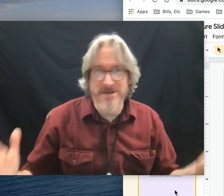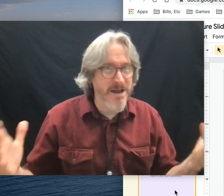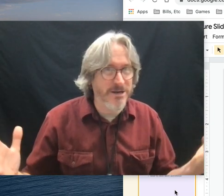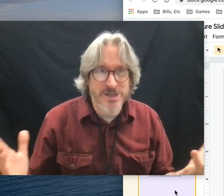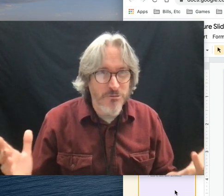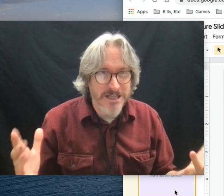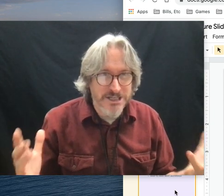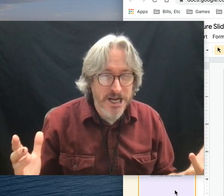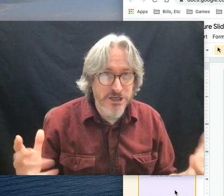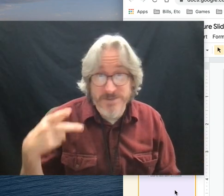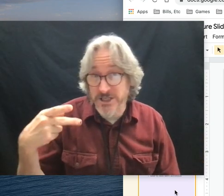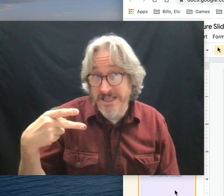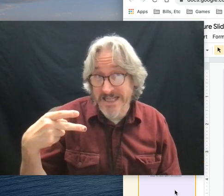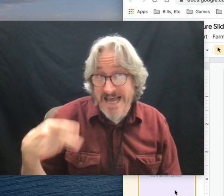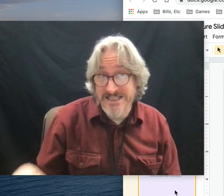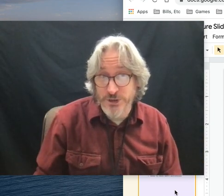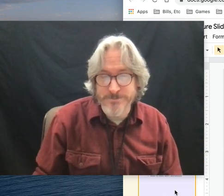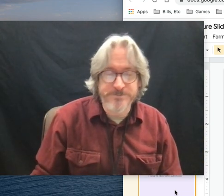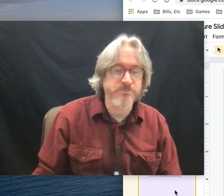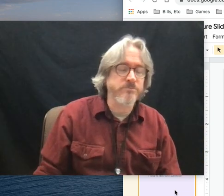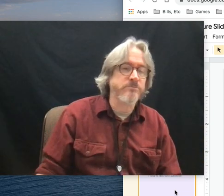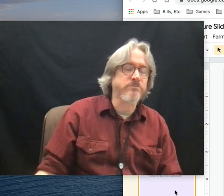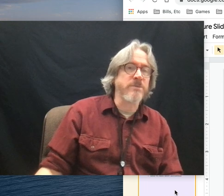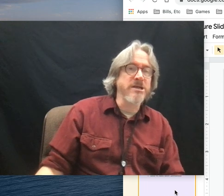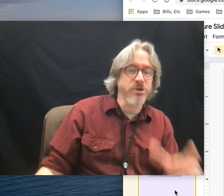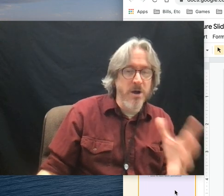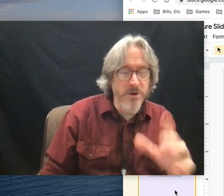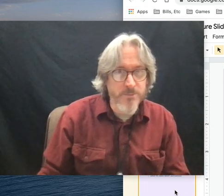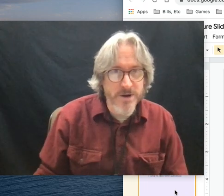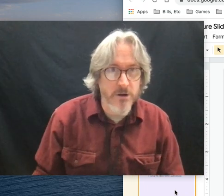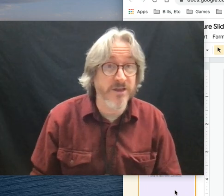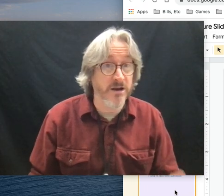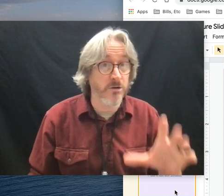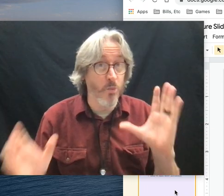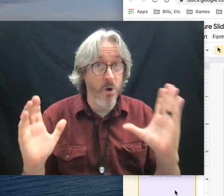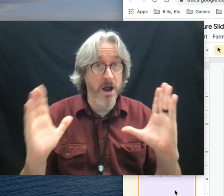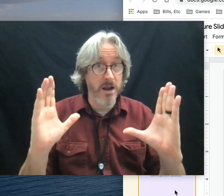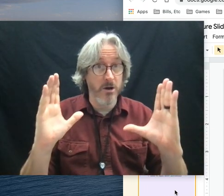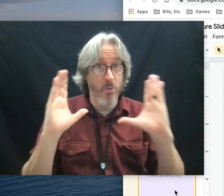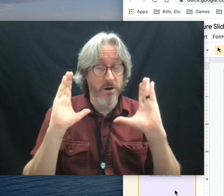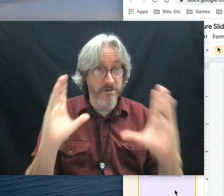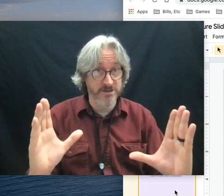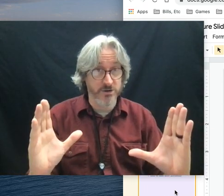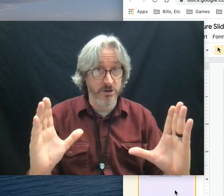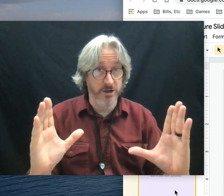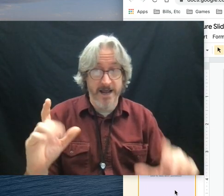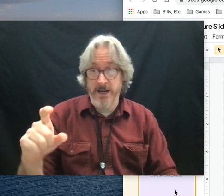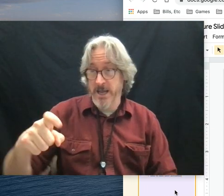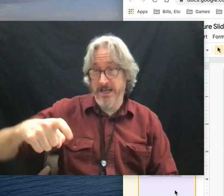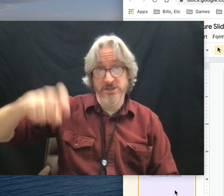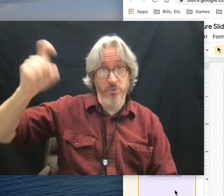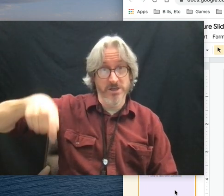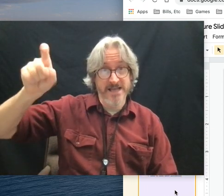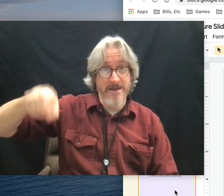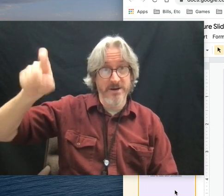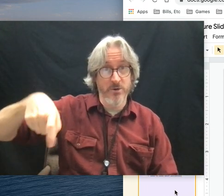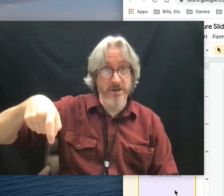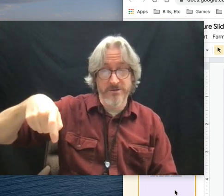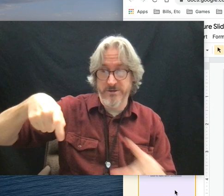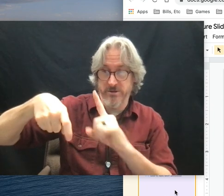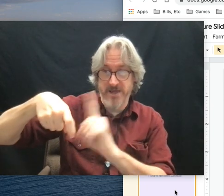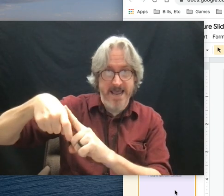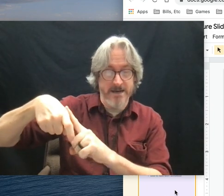the non-manuals don't really change, especially the last two. So I want to point out that one of the things they're going to look at is what's